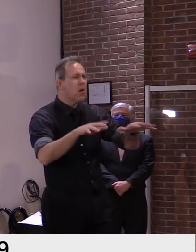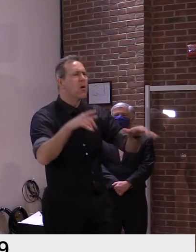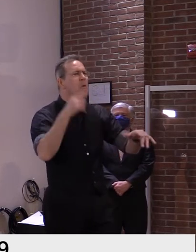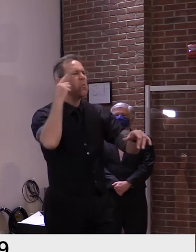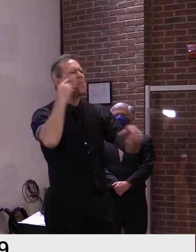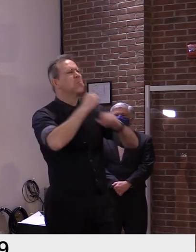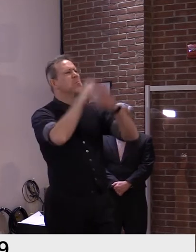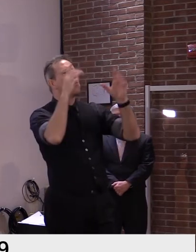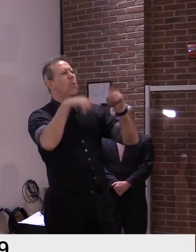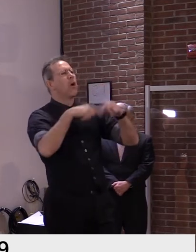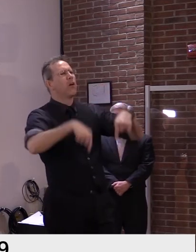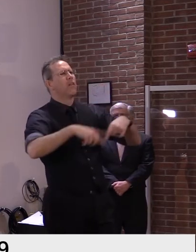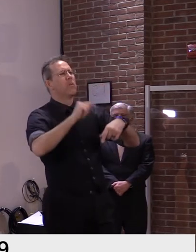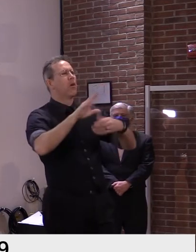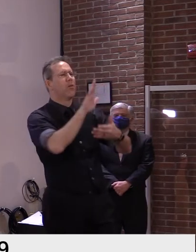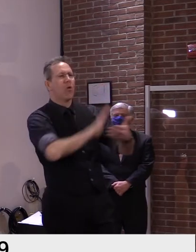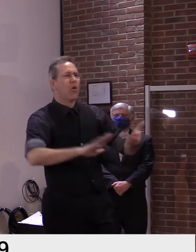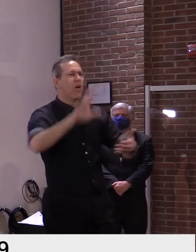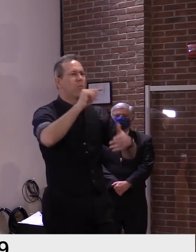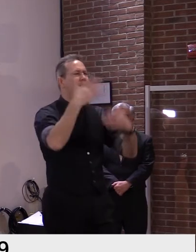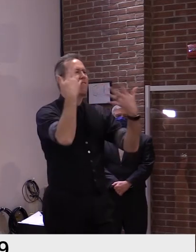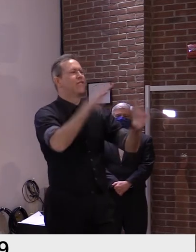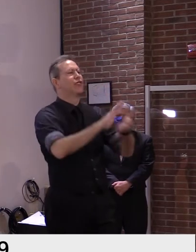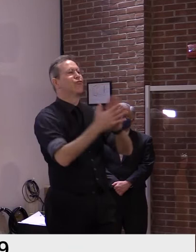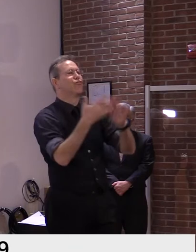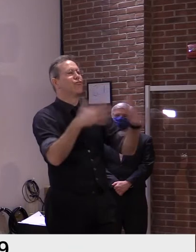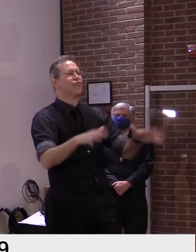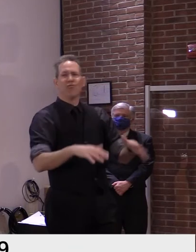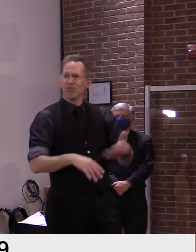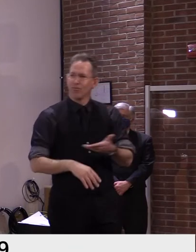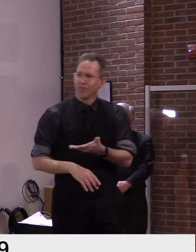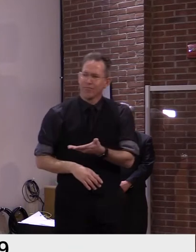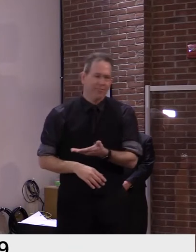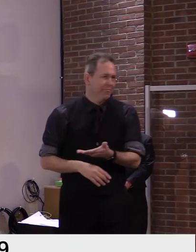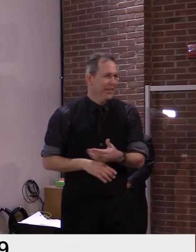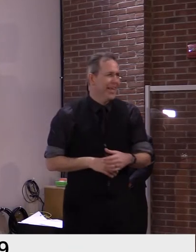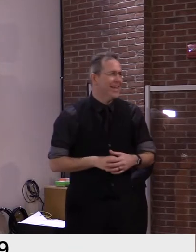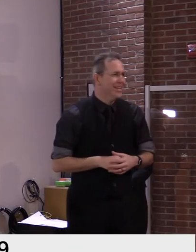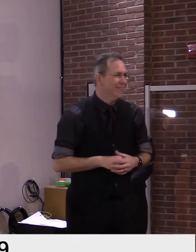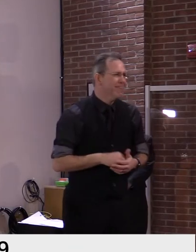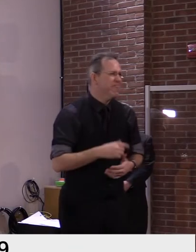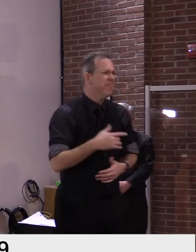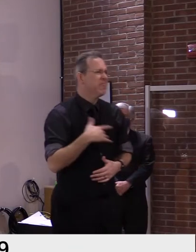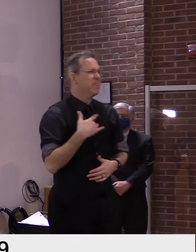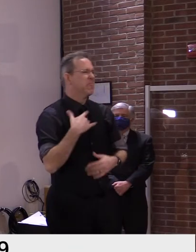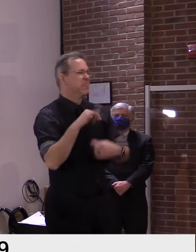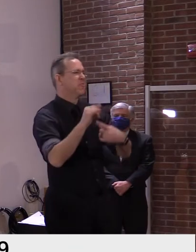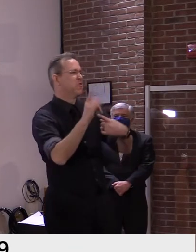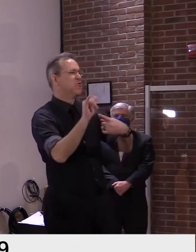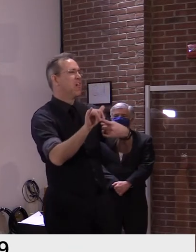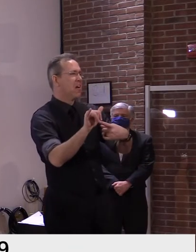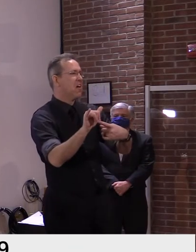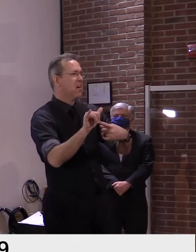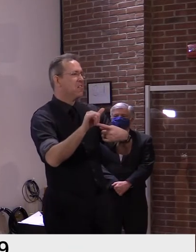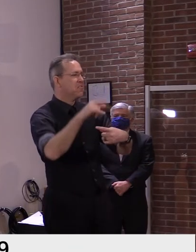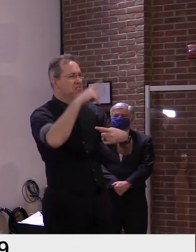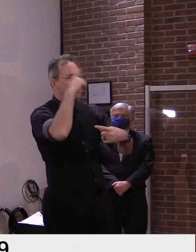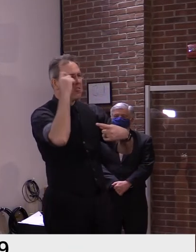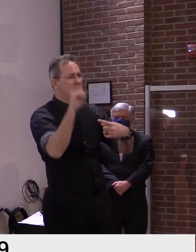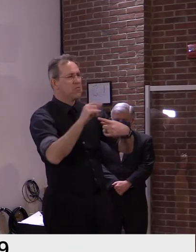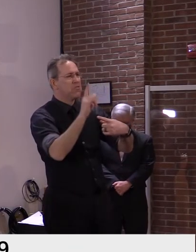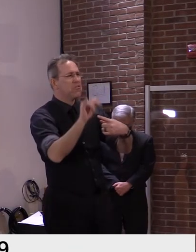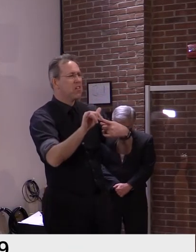July, midsummer, by the time at the rate we're going and we see the increases. But a lot of it does depend